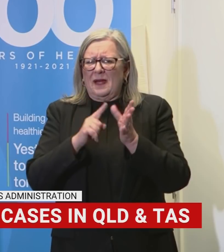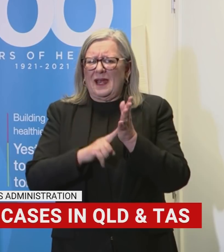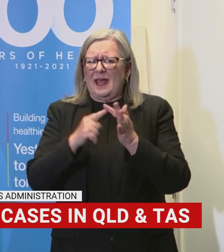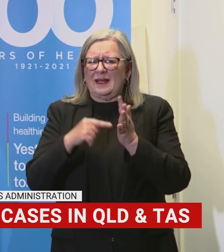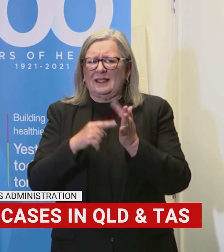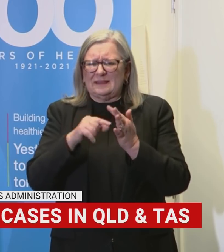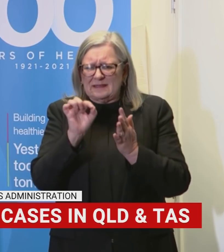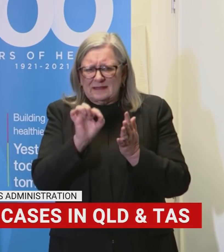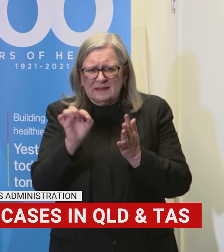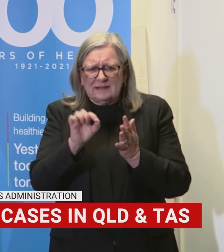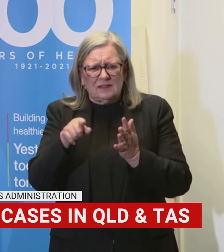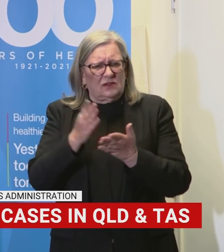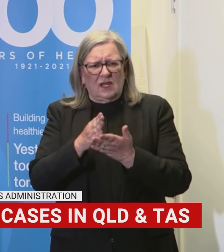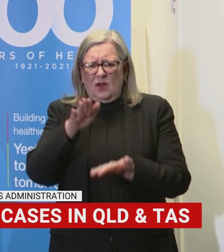people.